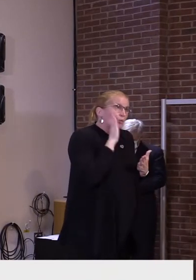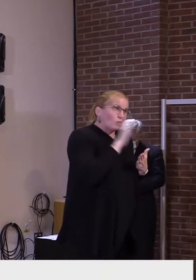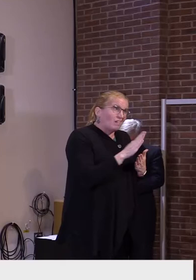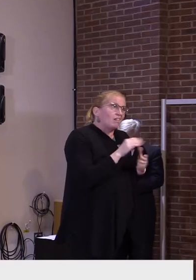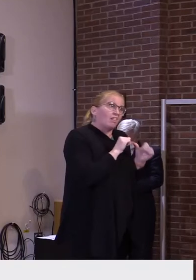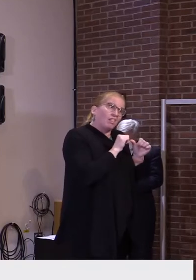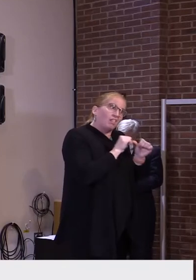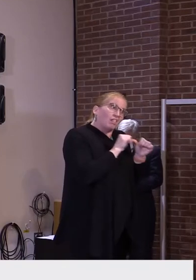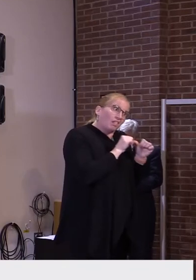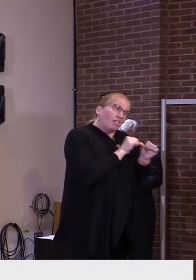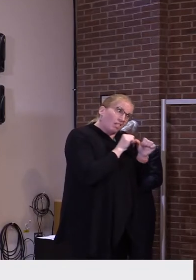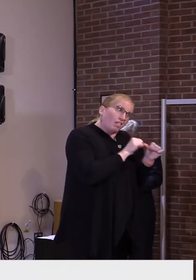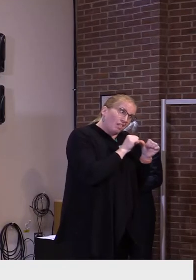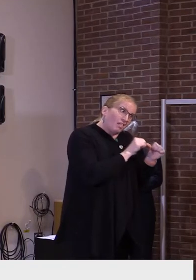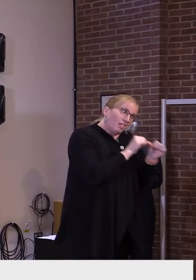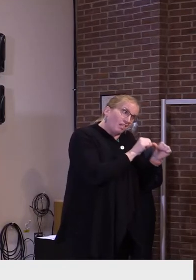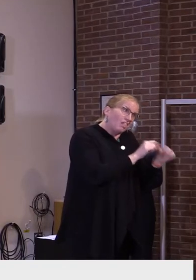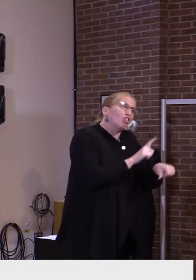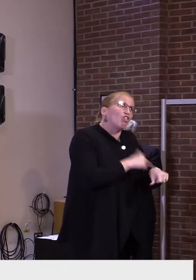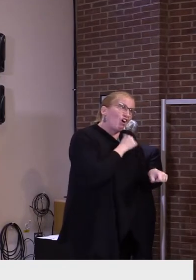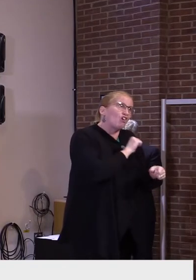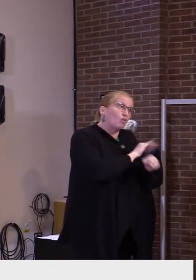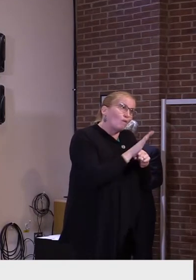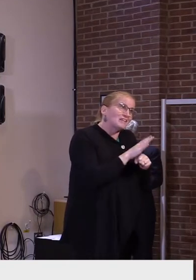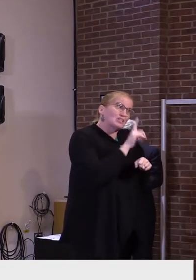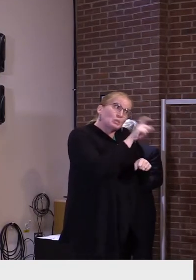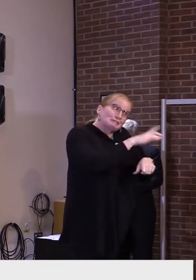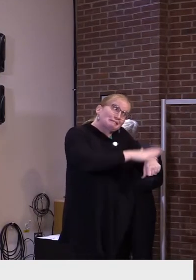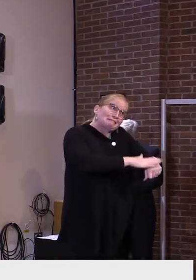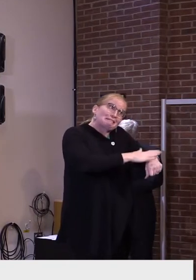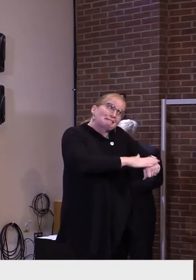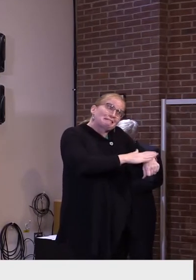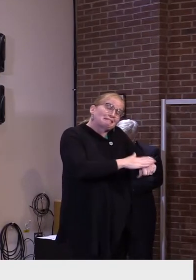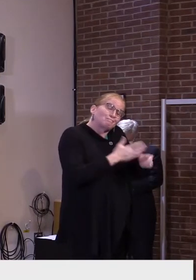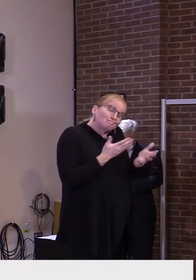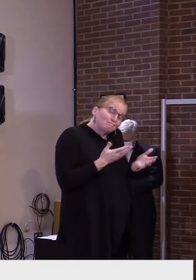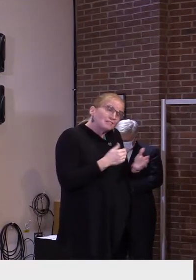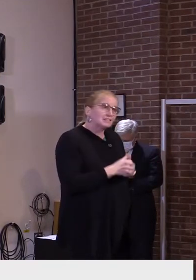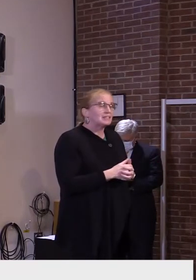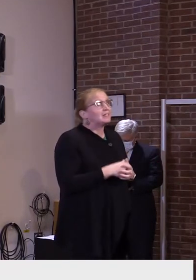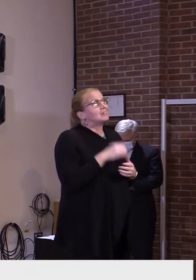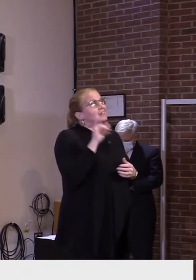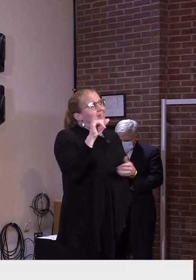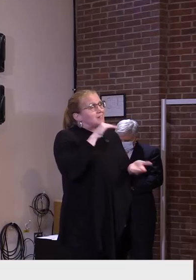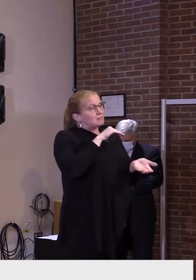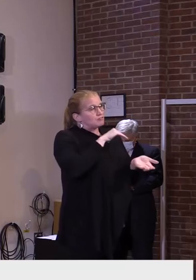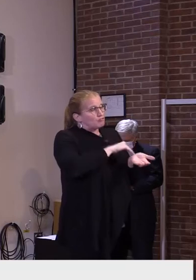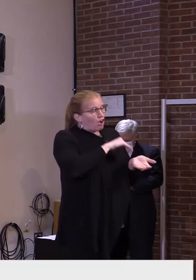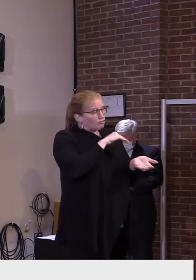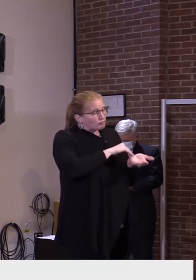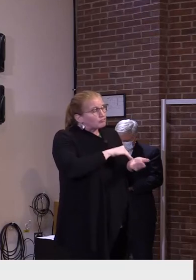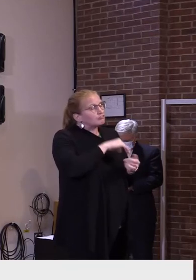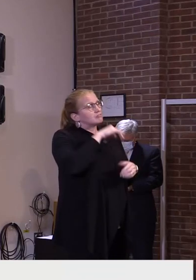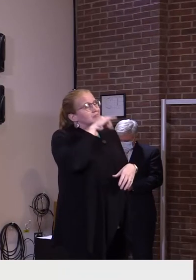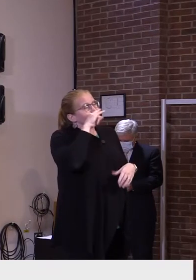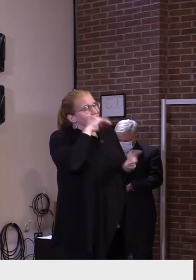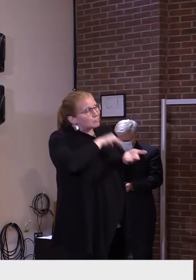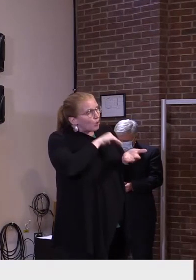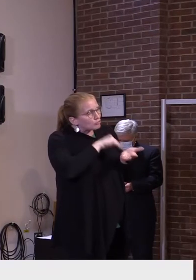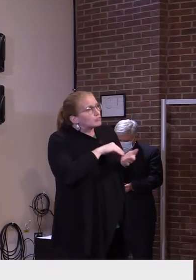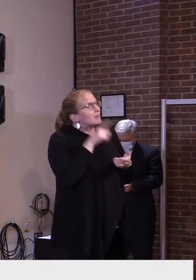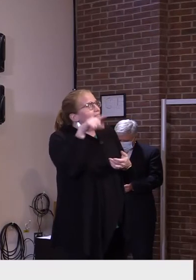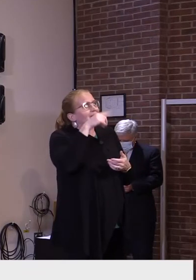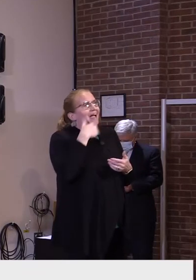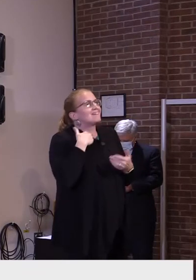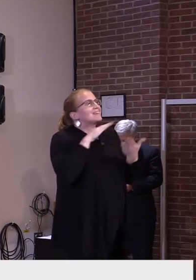that. And the pediatrician community continues to have town halls throughout the state.